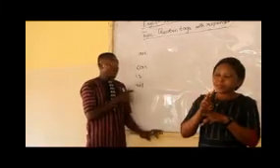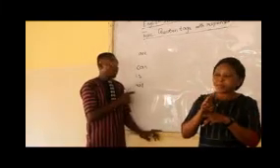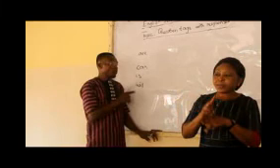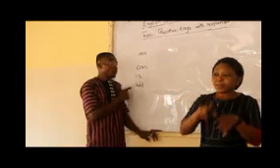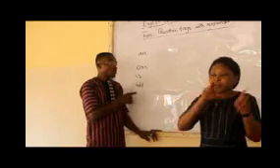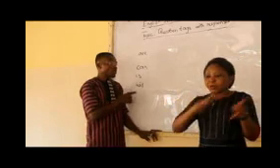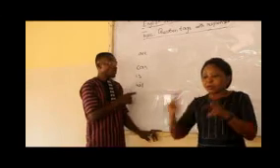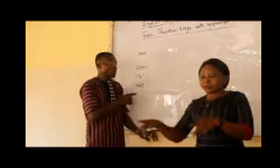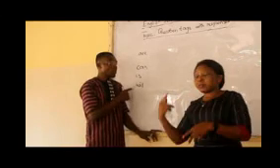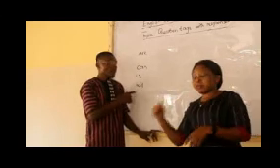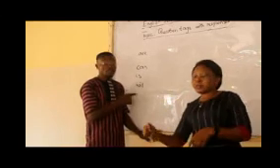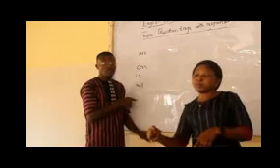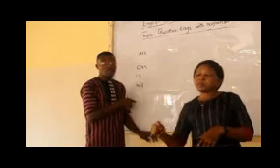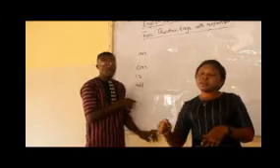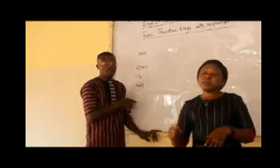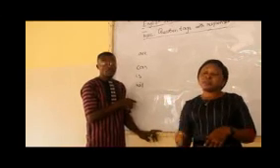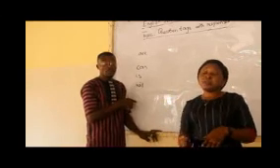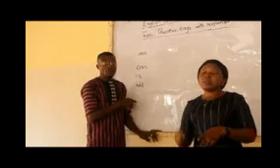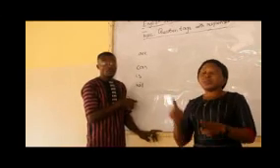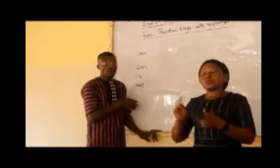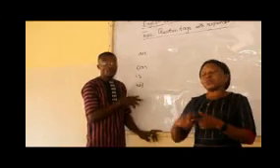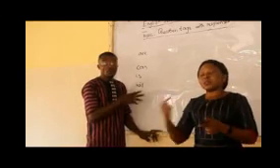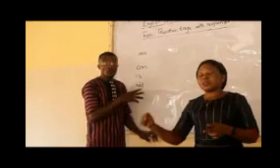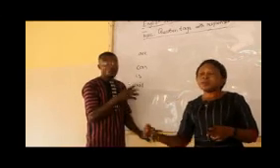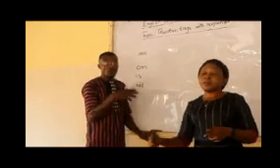whether they are in the present, past,